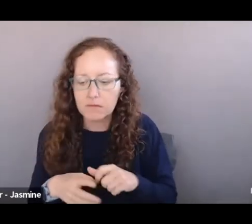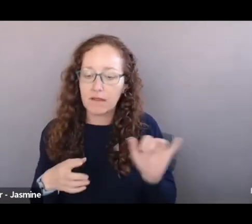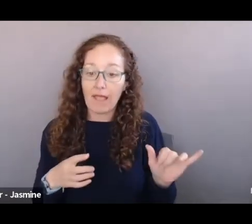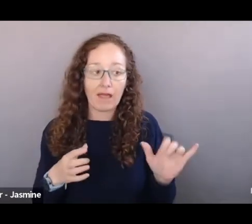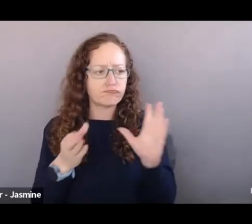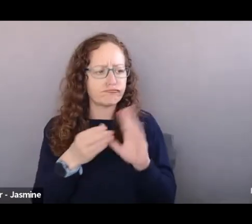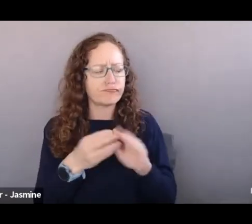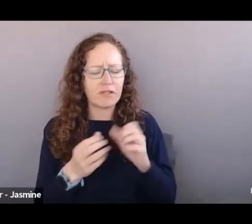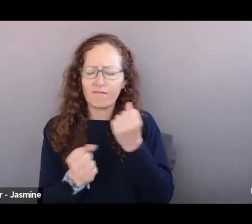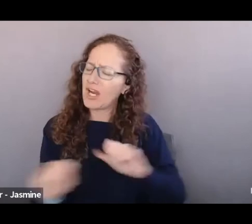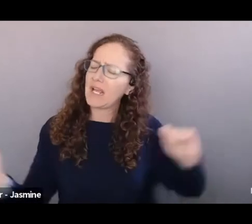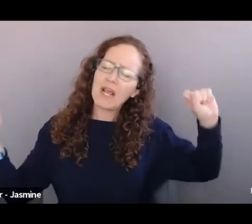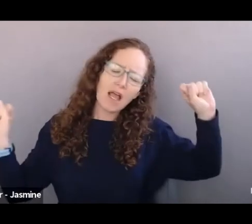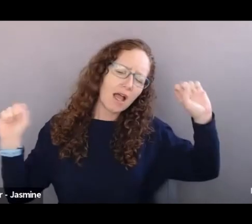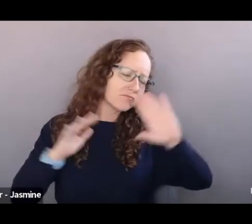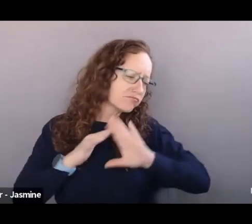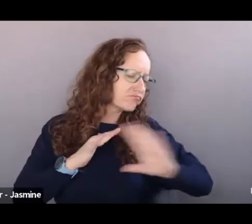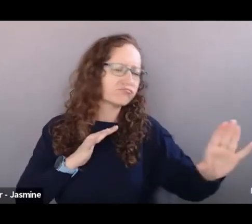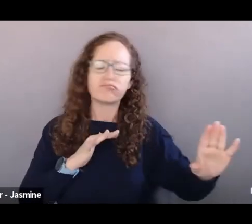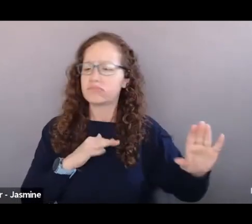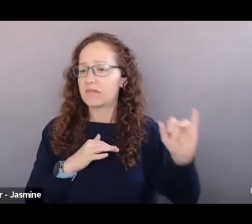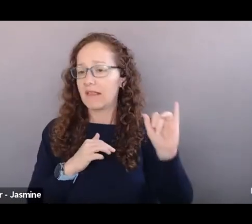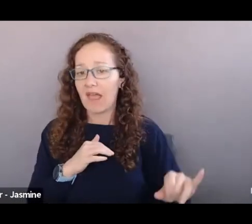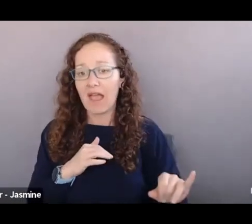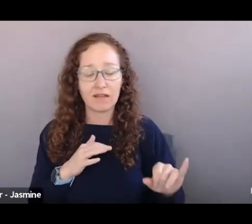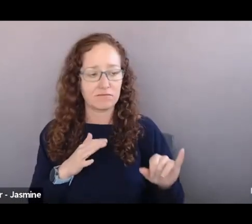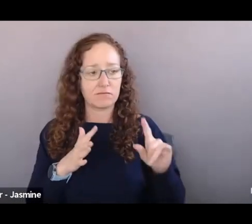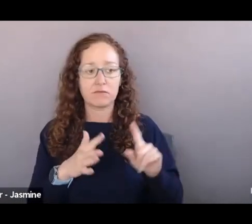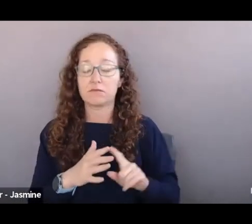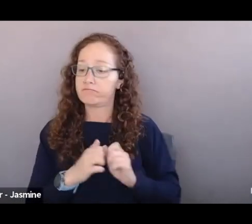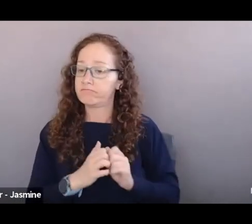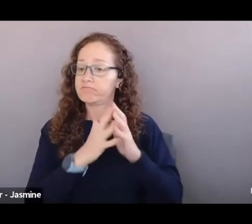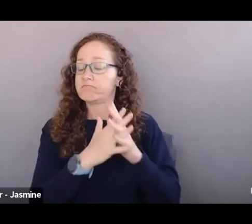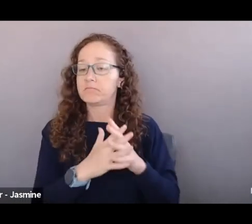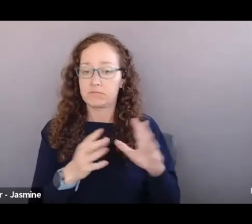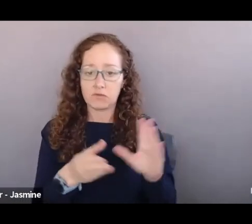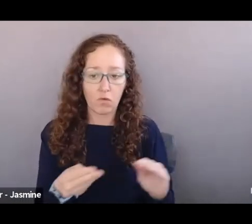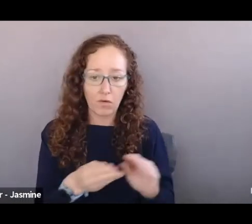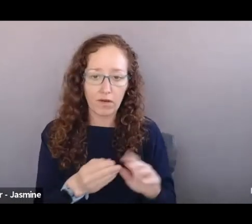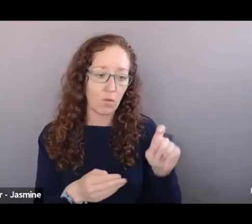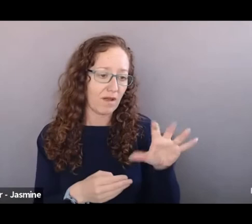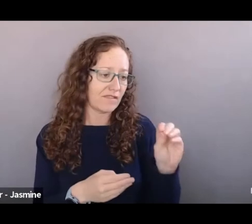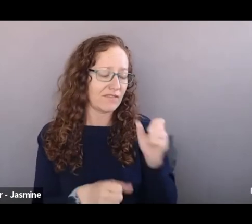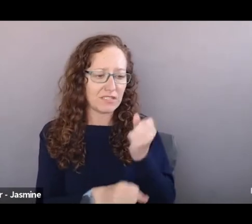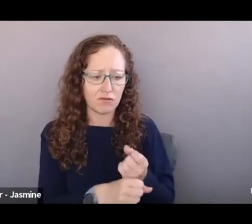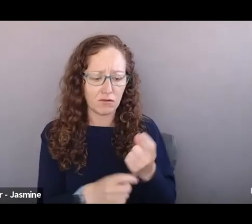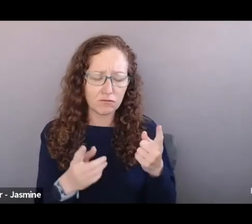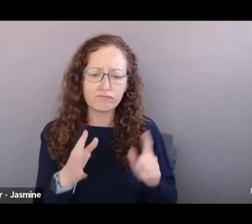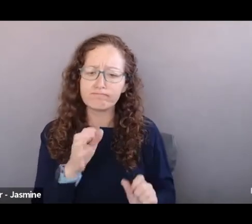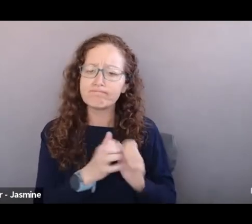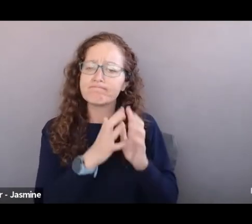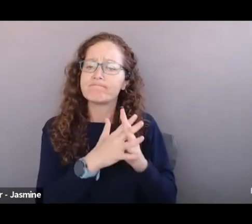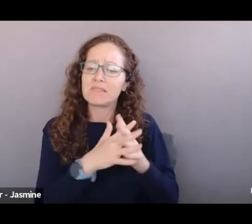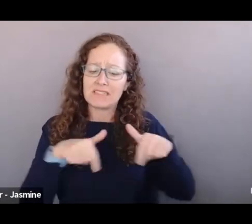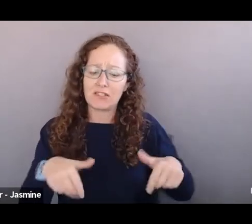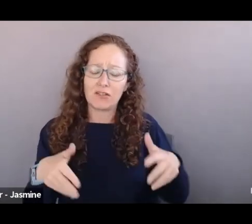one of the bloodiest battles on American soil some 150 years ago, and it grew faint as the laws of